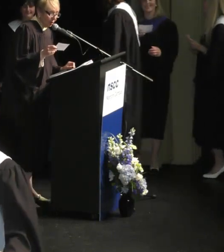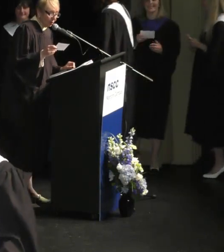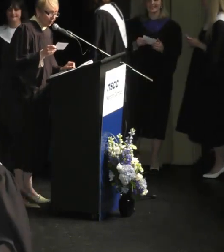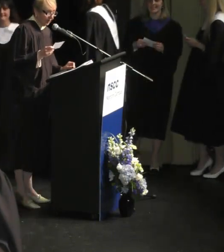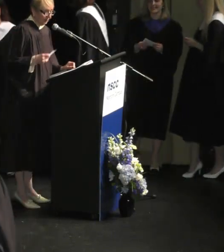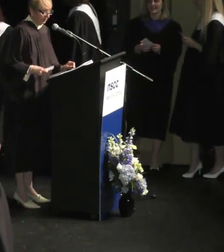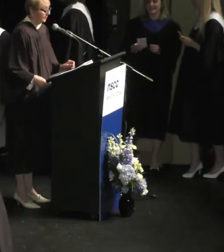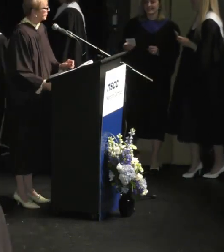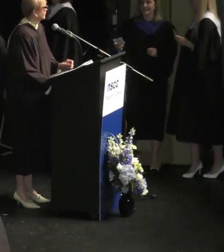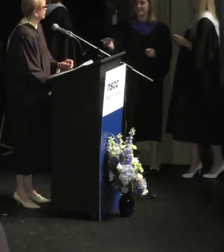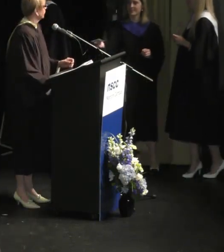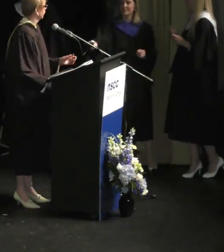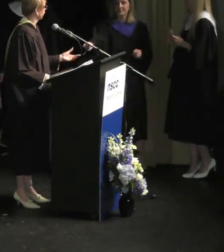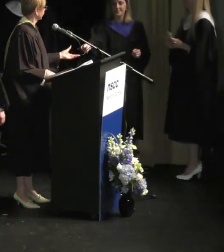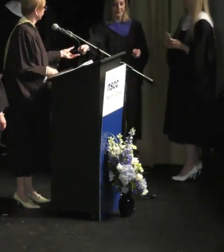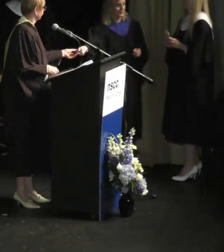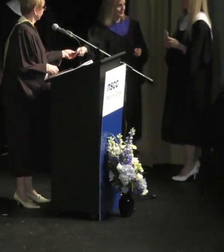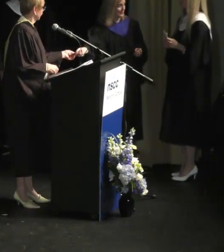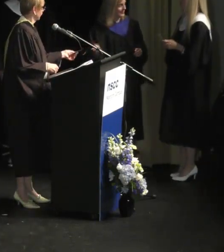Natasha Oakley.